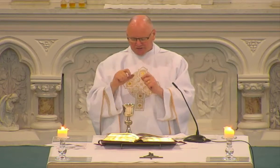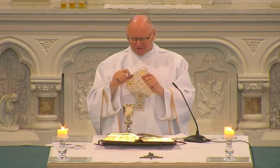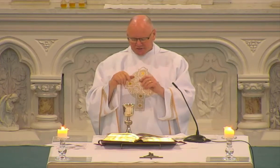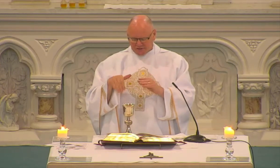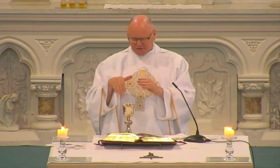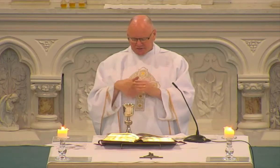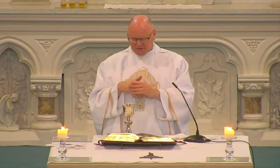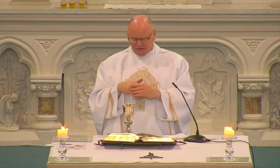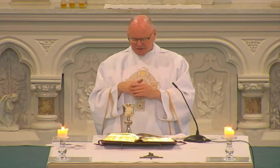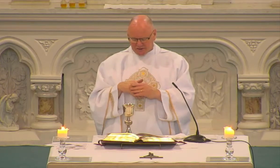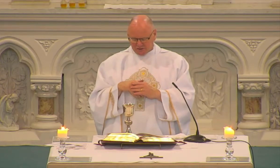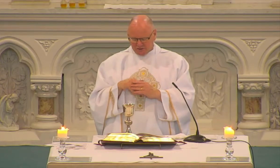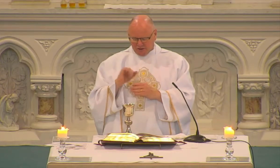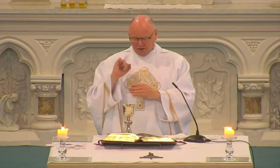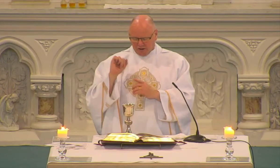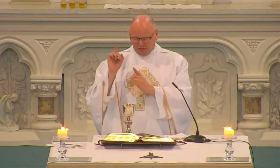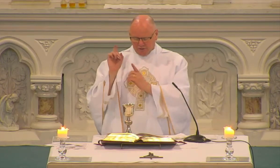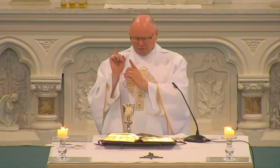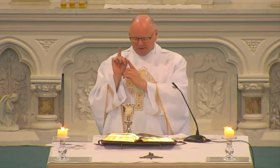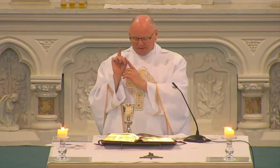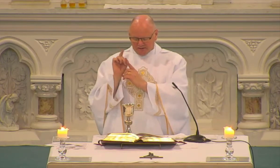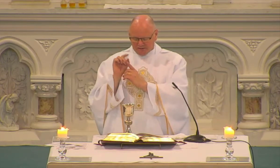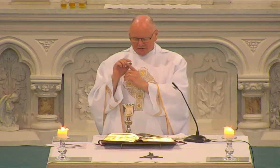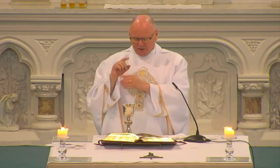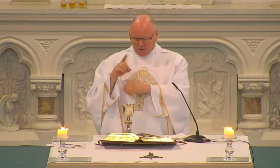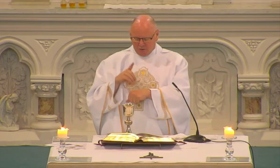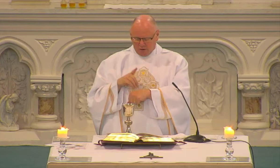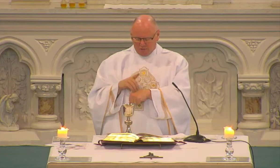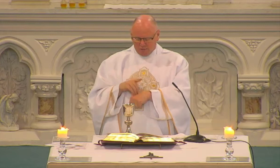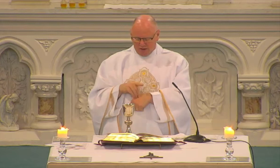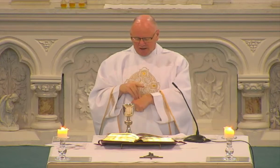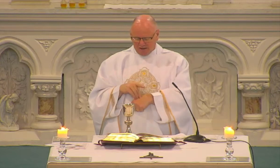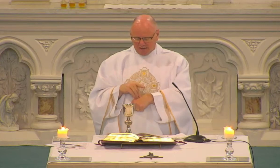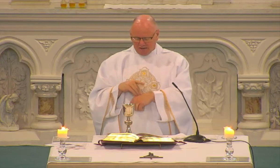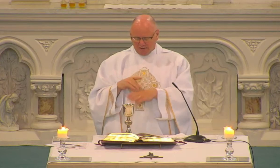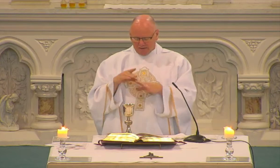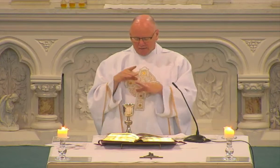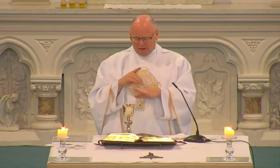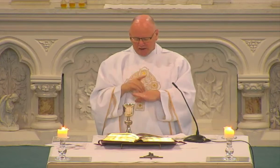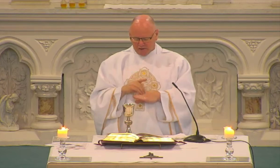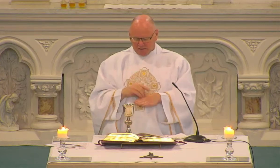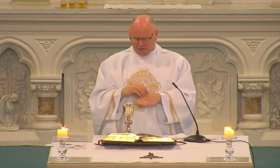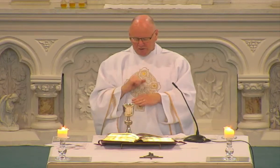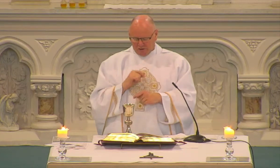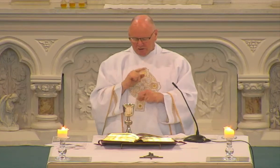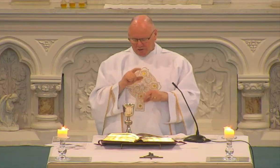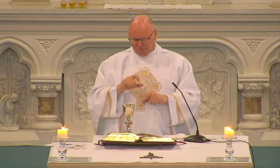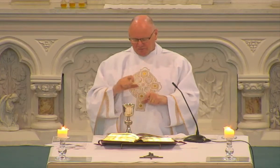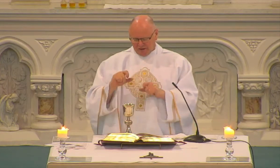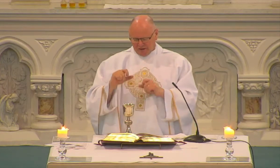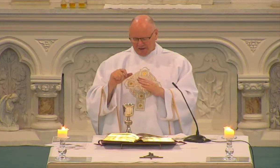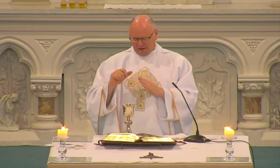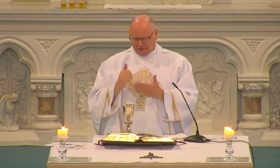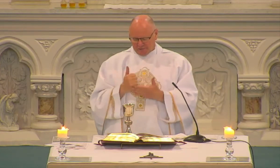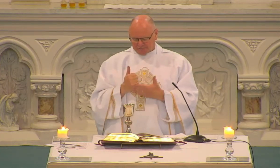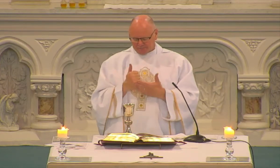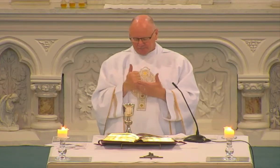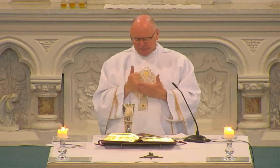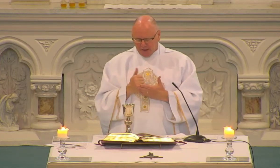constant intercession in your presence we reply, depend on their unfailing help.